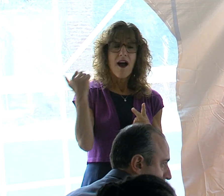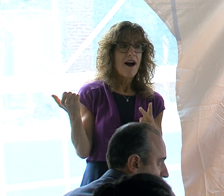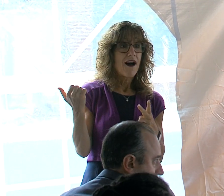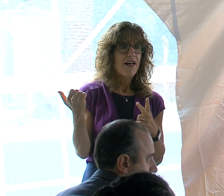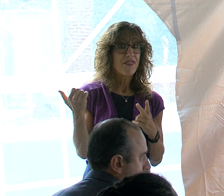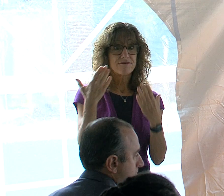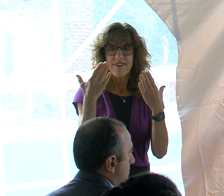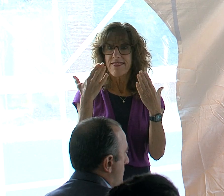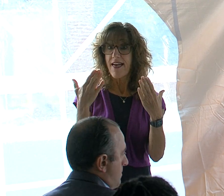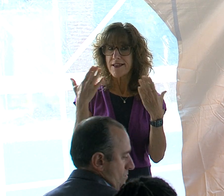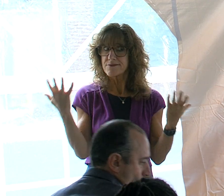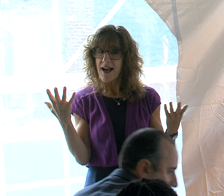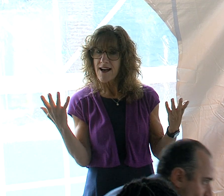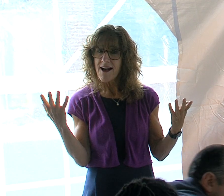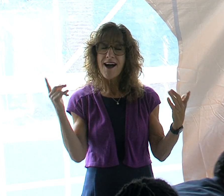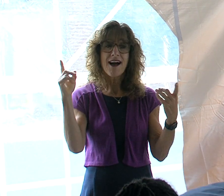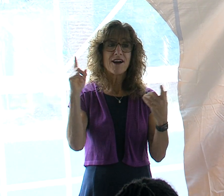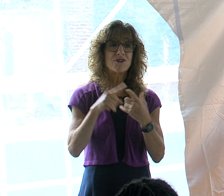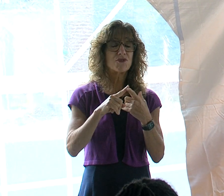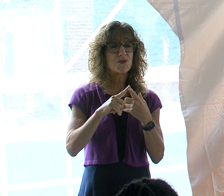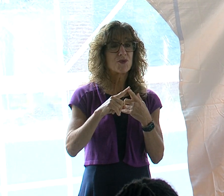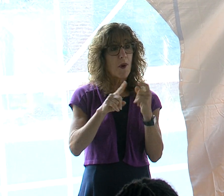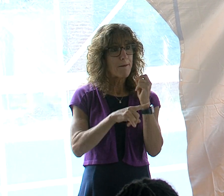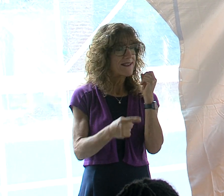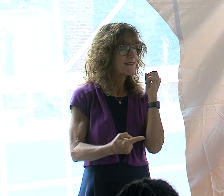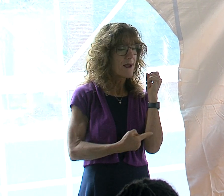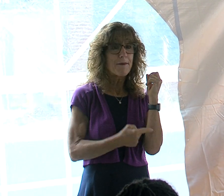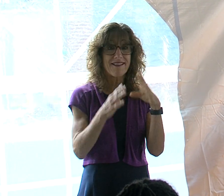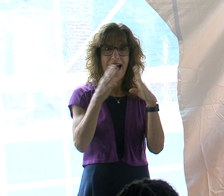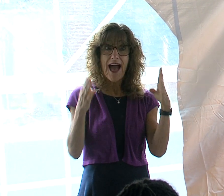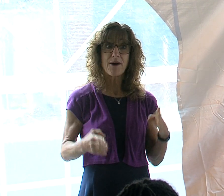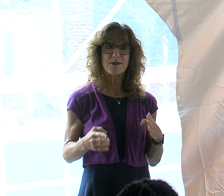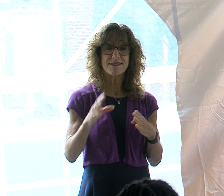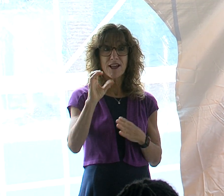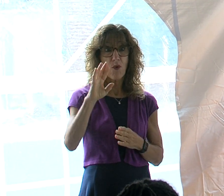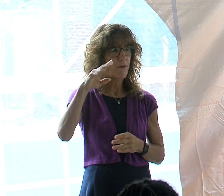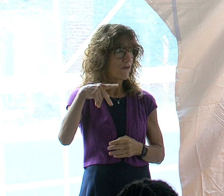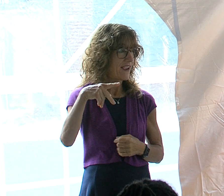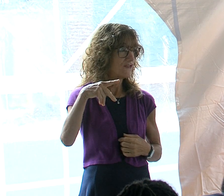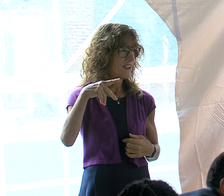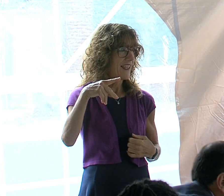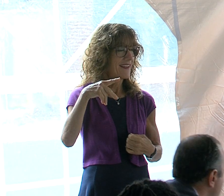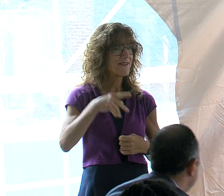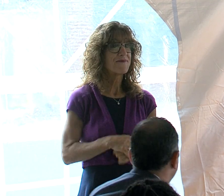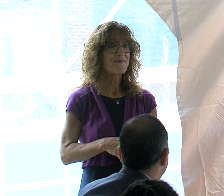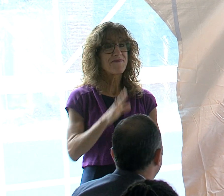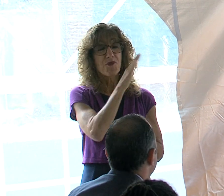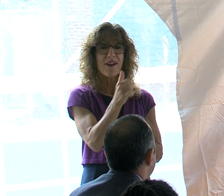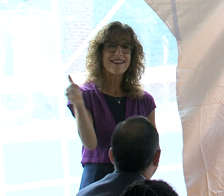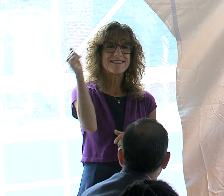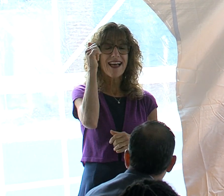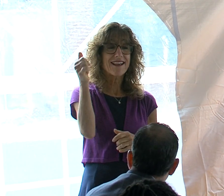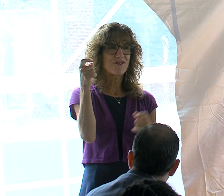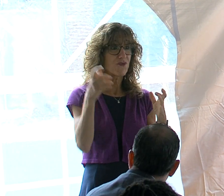thanks I want to give is to Episcopal Housing Corporation. And, you know, your executive